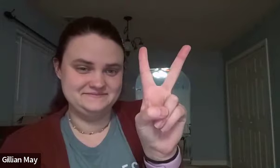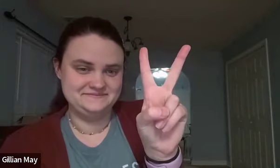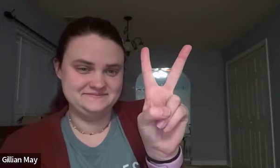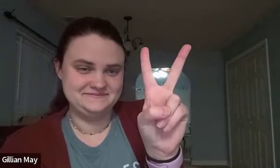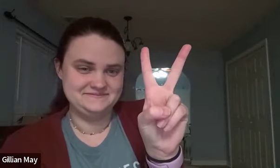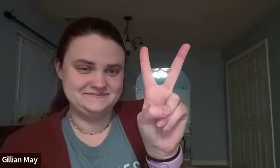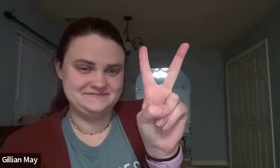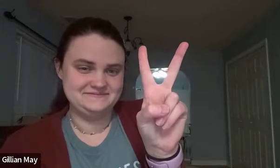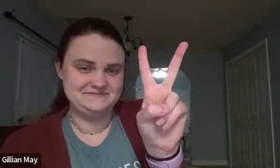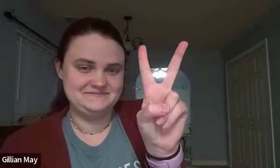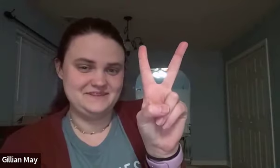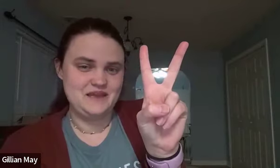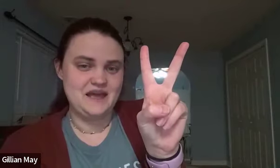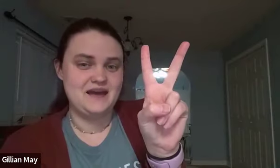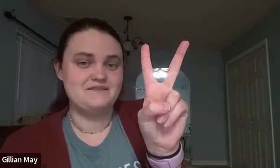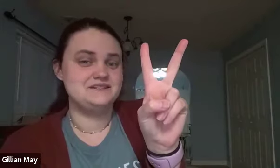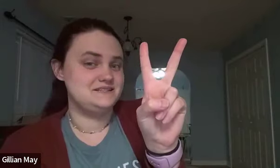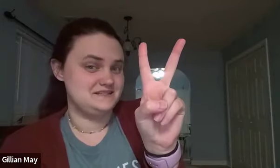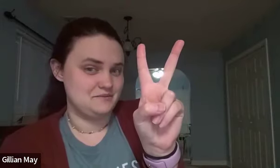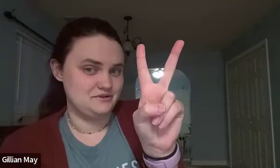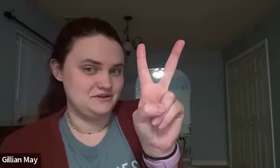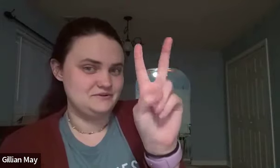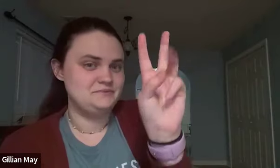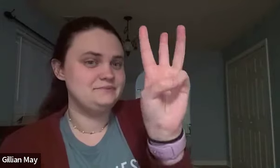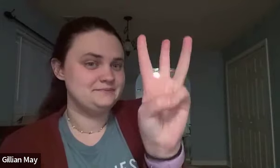Then we have W.